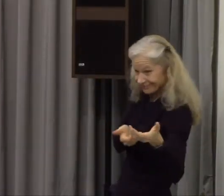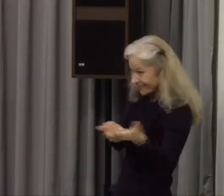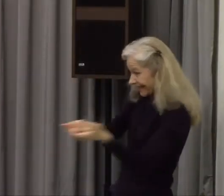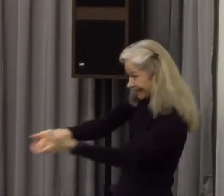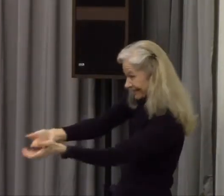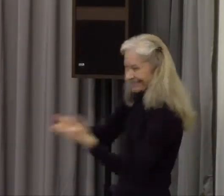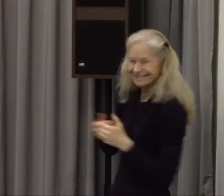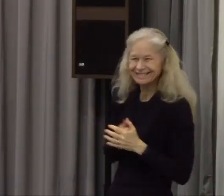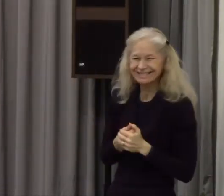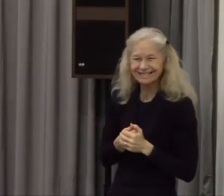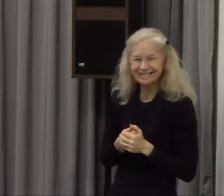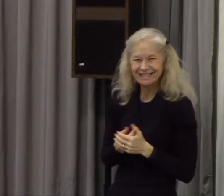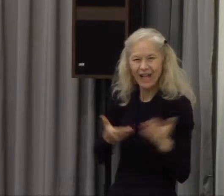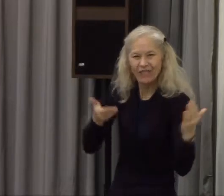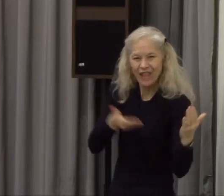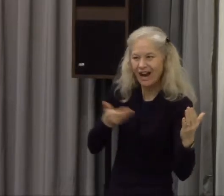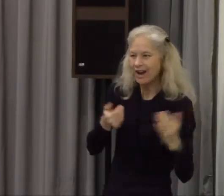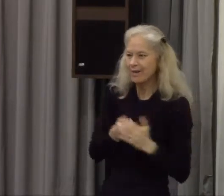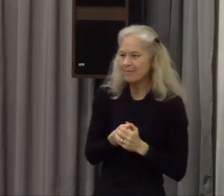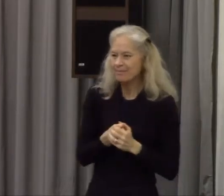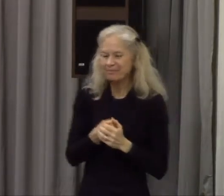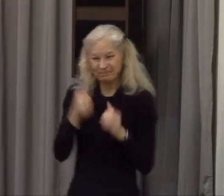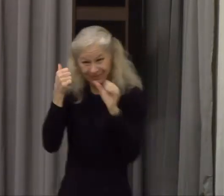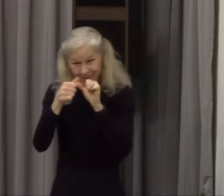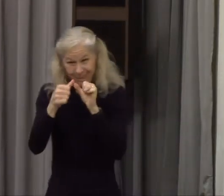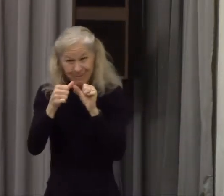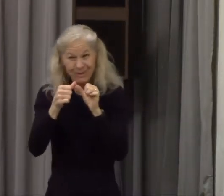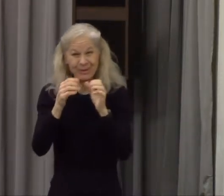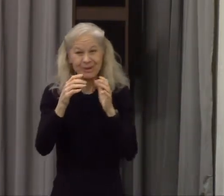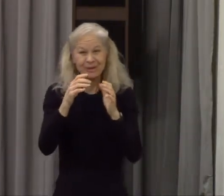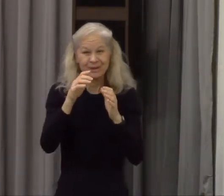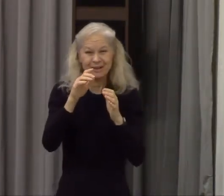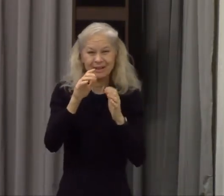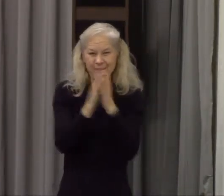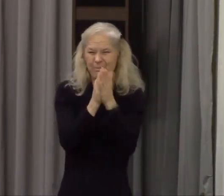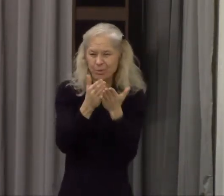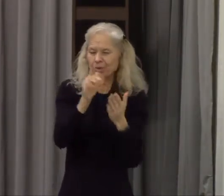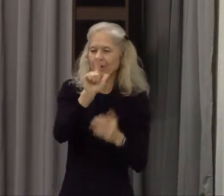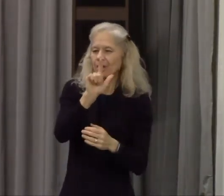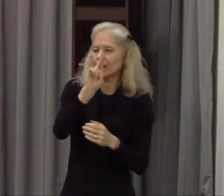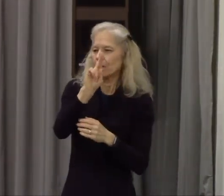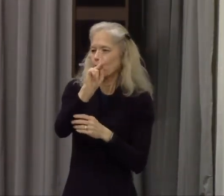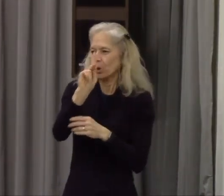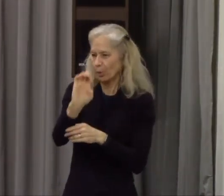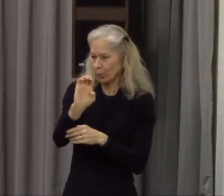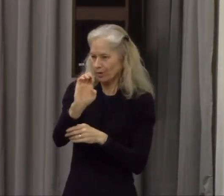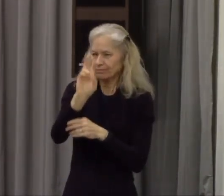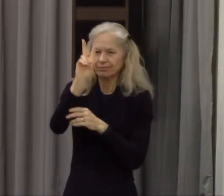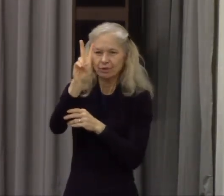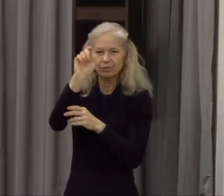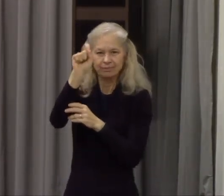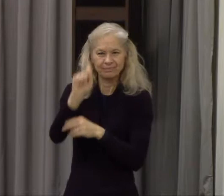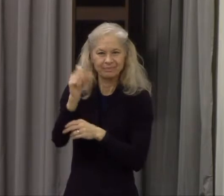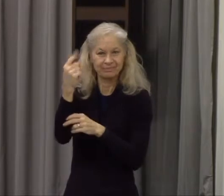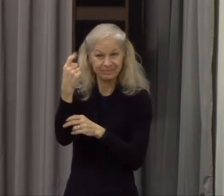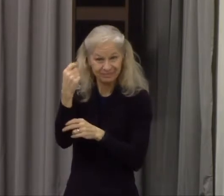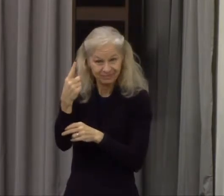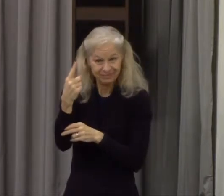David, a Savior, which is Christ the Lord. It's good tidings of great joy, which shall be to